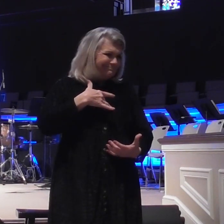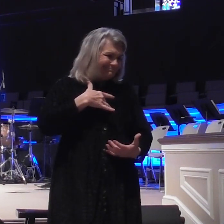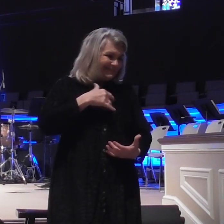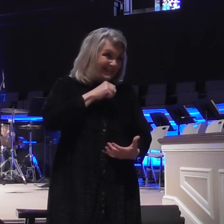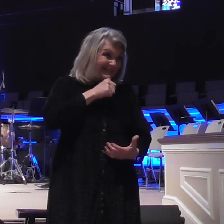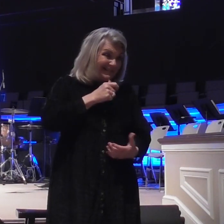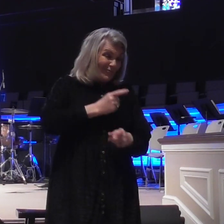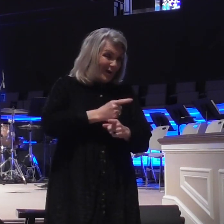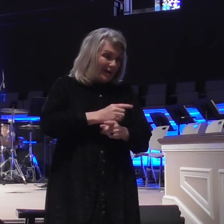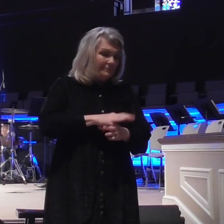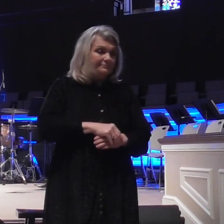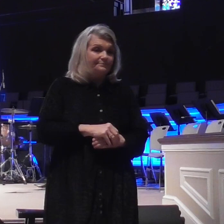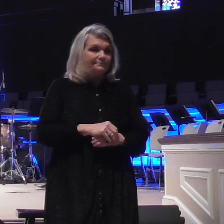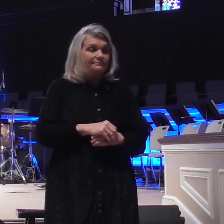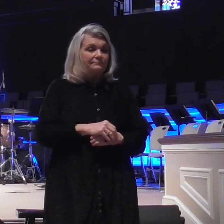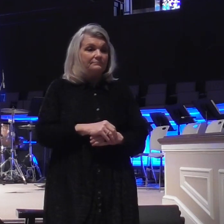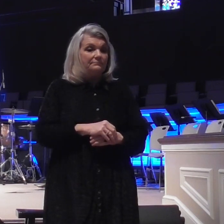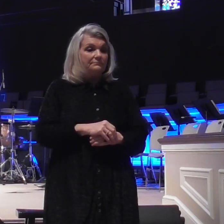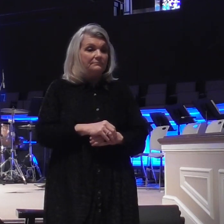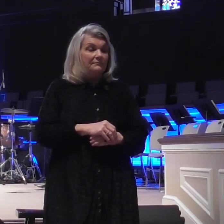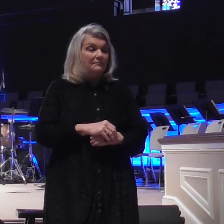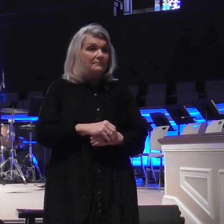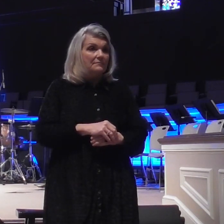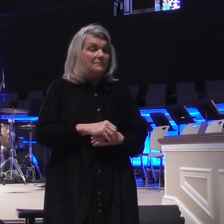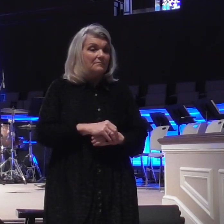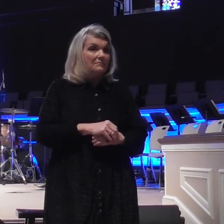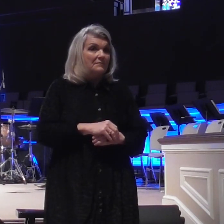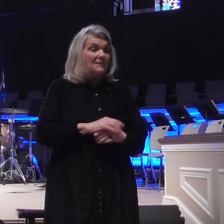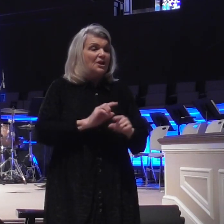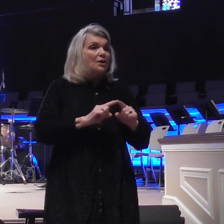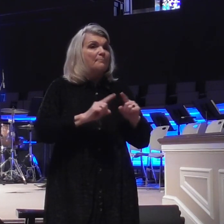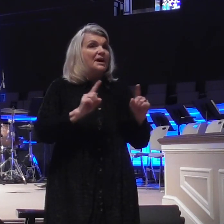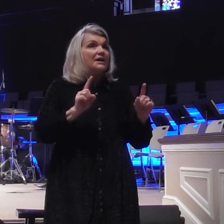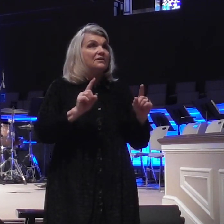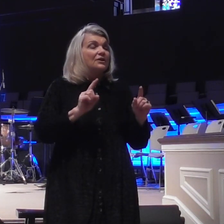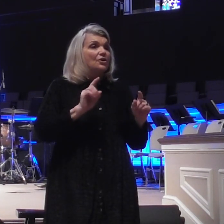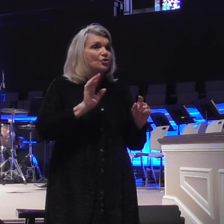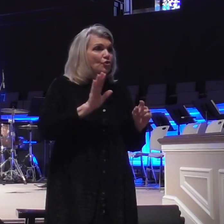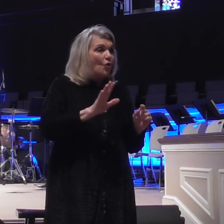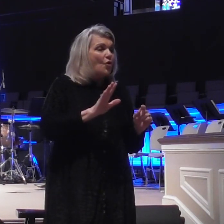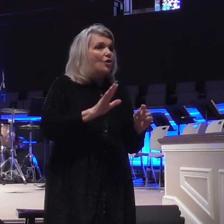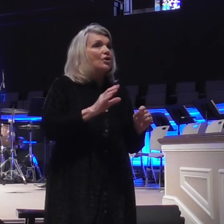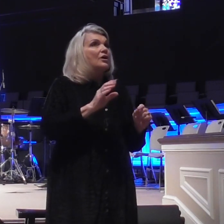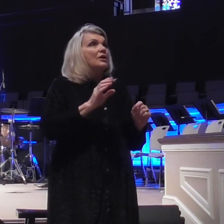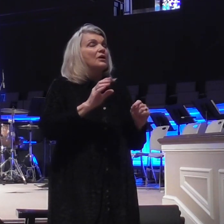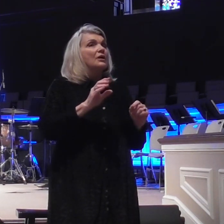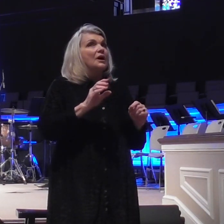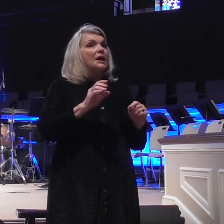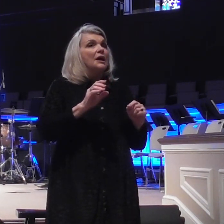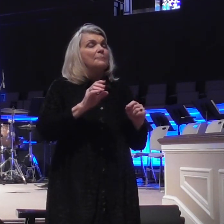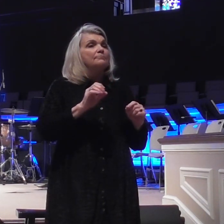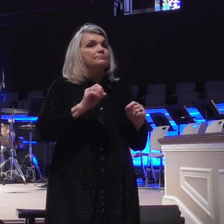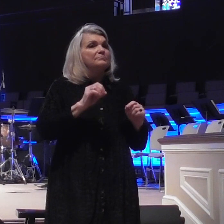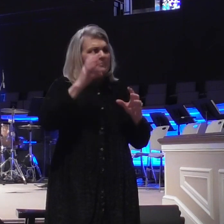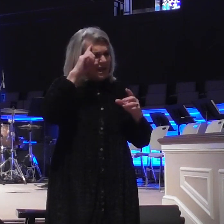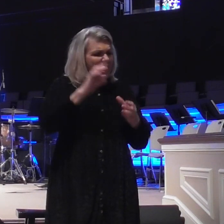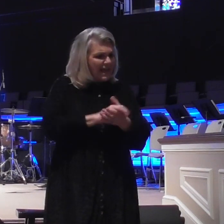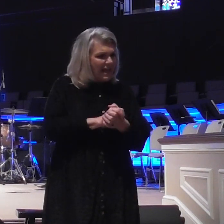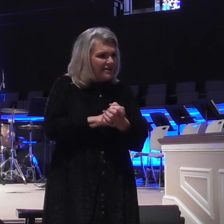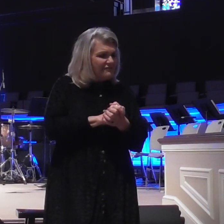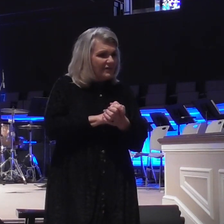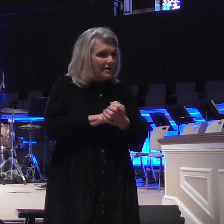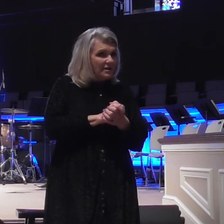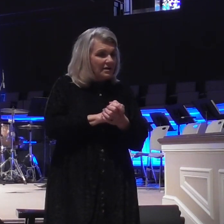The fundamental understanding, no matter what your ultimate theology and philosophy was, is we believe that the world, the real world, was